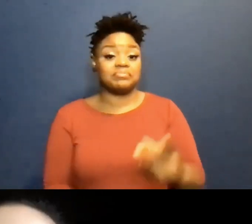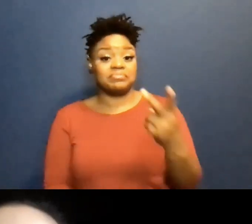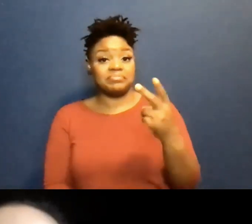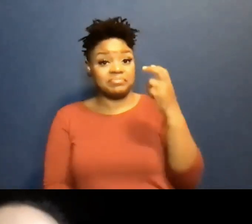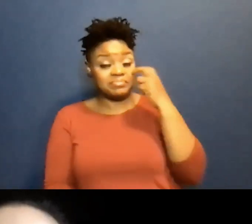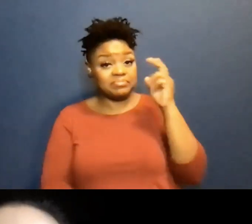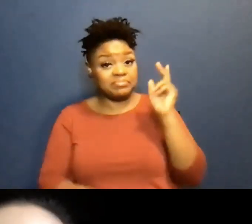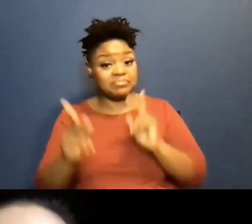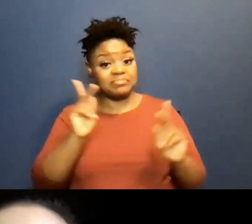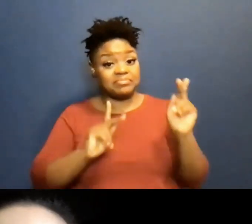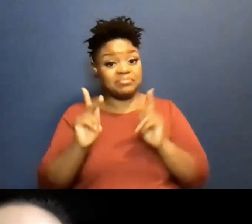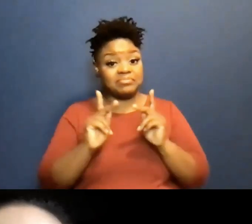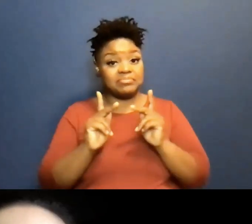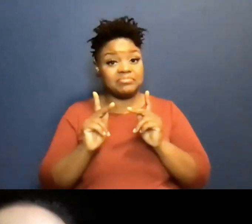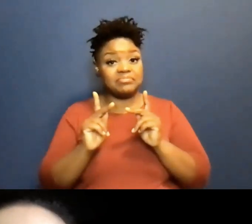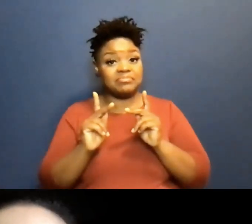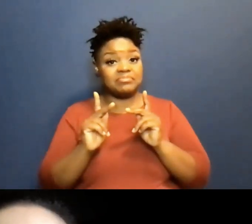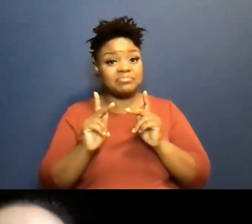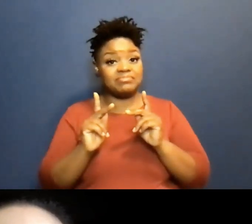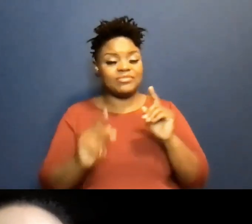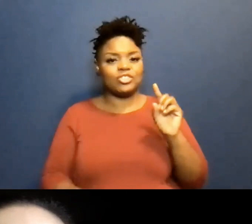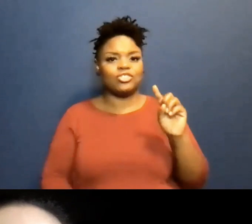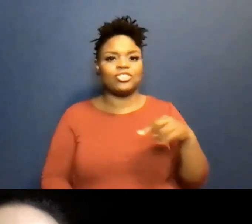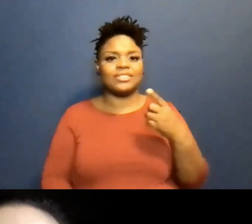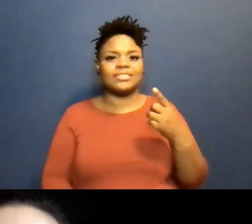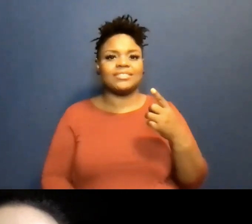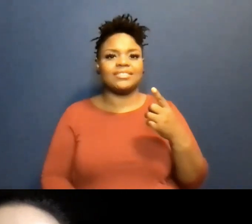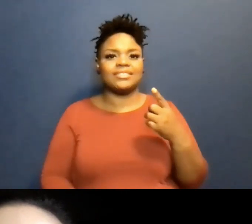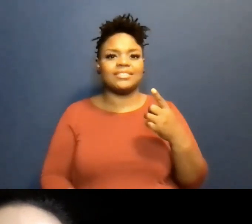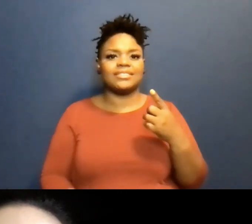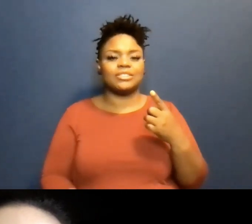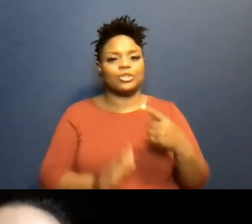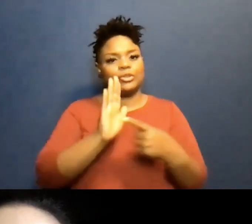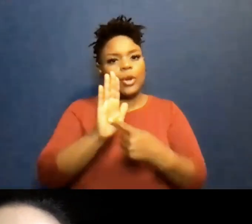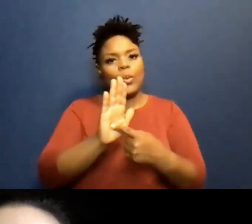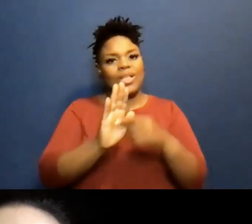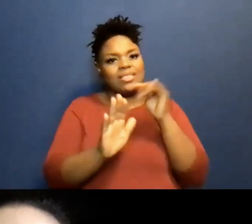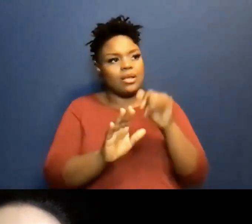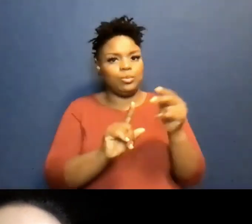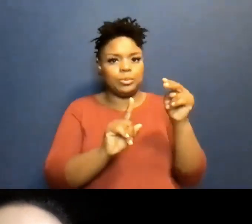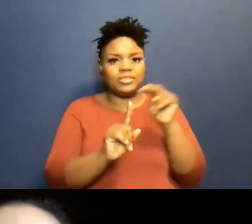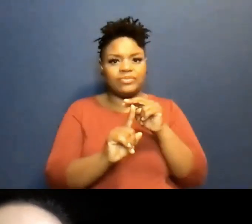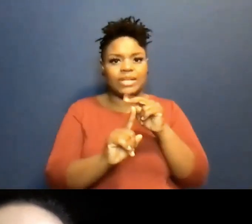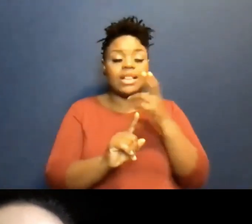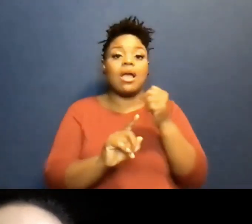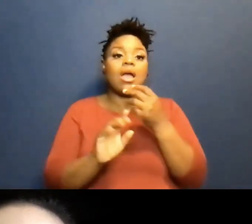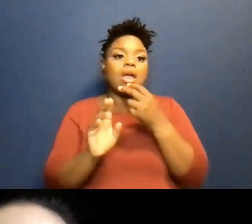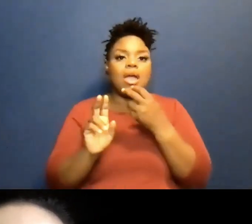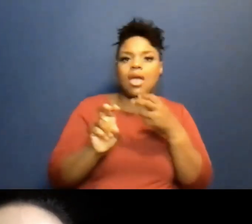had no idea that this person was deaf. And it's just like there's just so many kind of